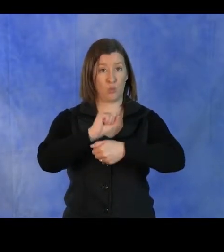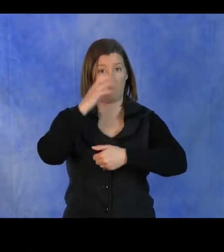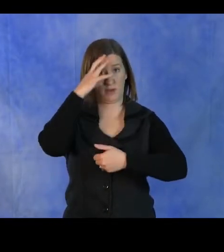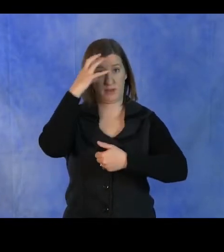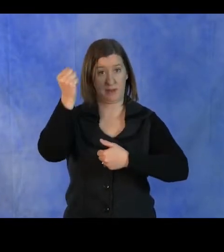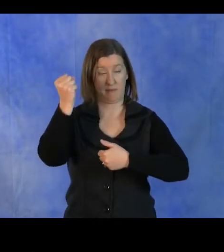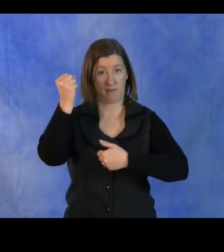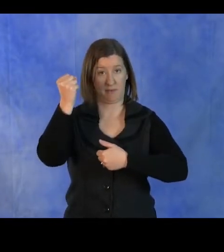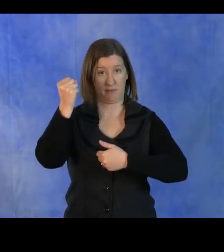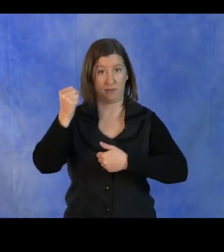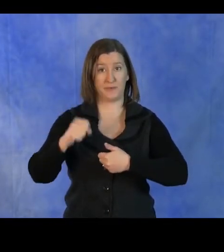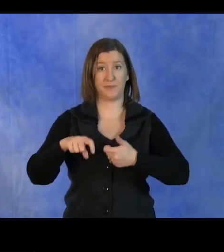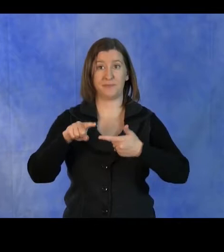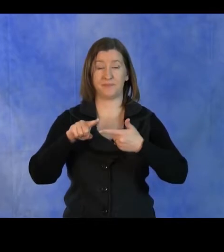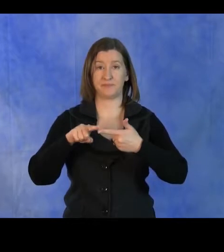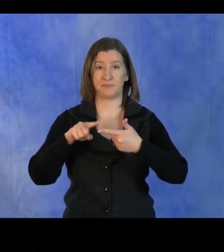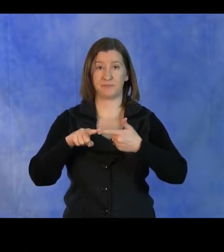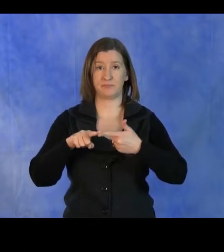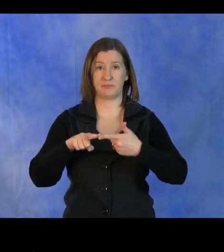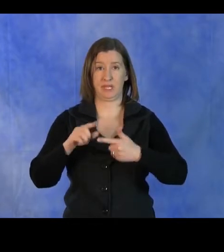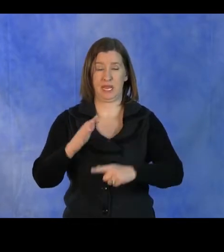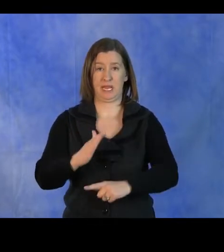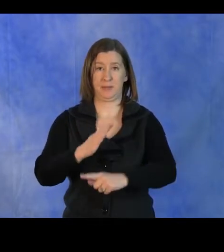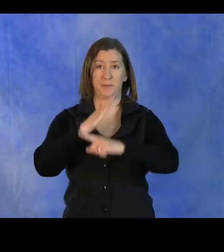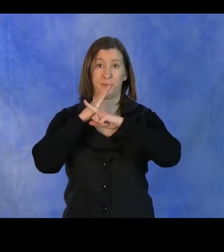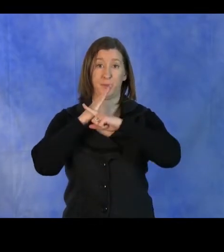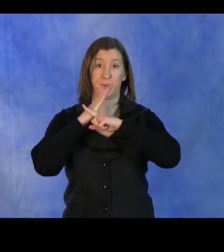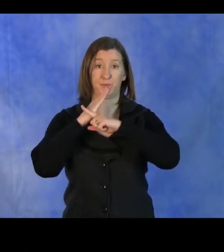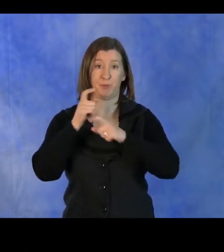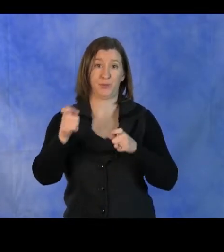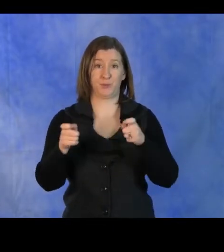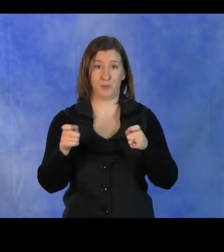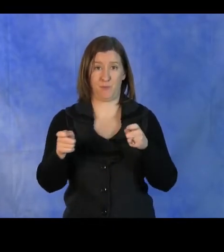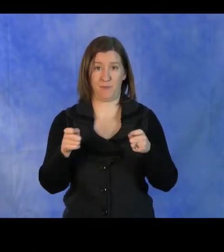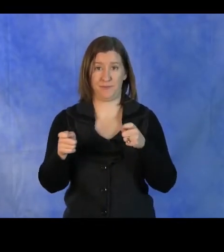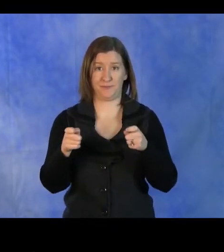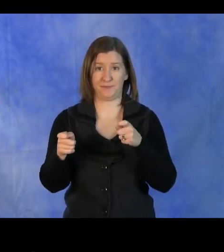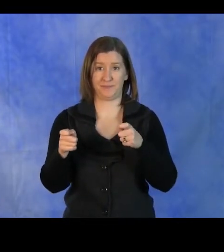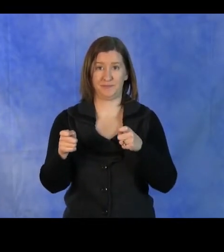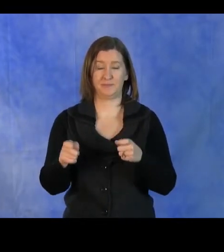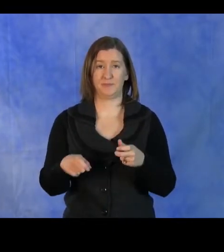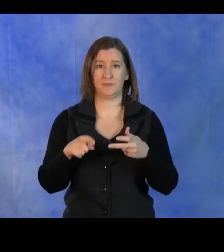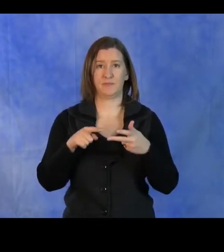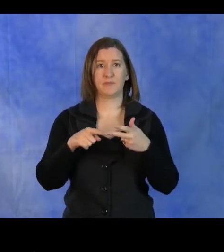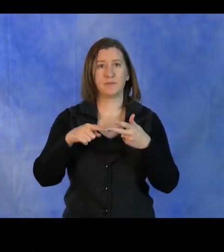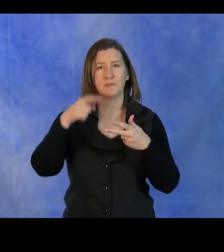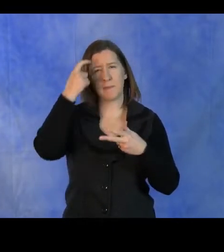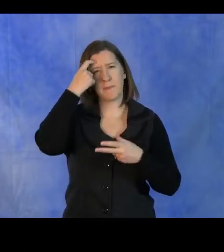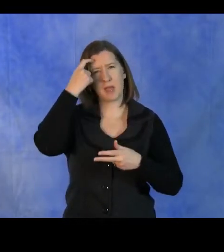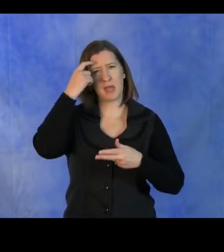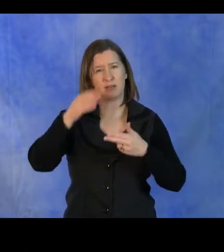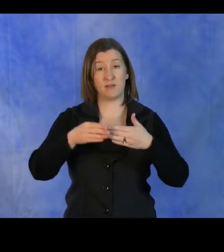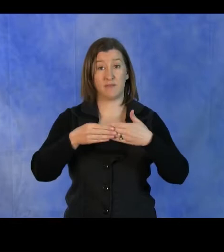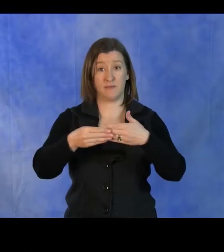Executive function requires that working memory, inhibitory control,